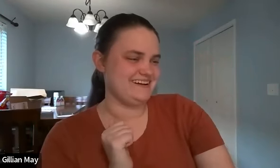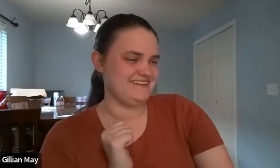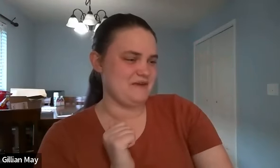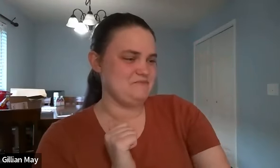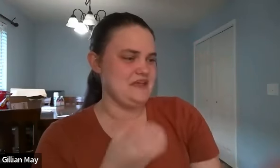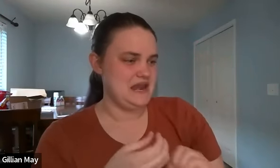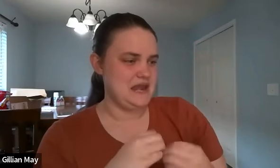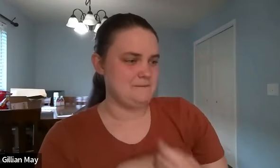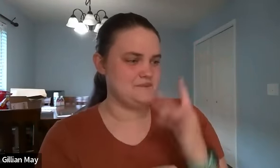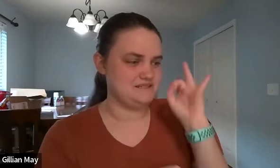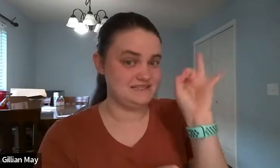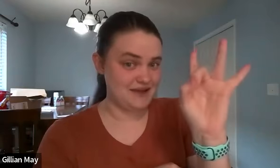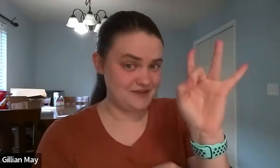Okay. Number seven.